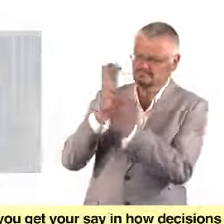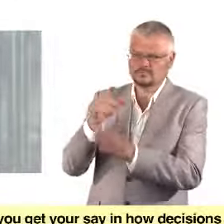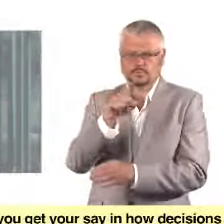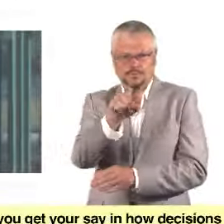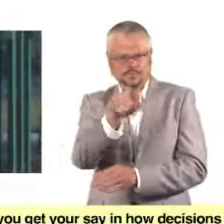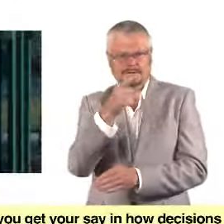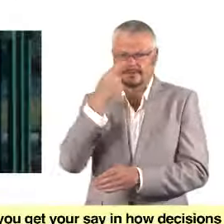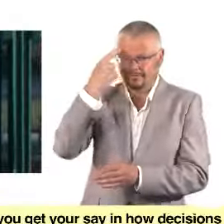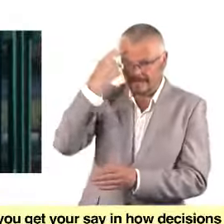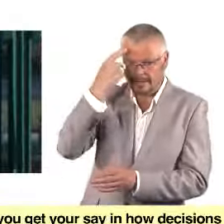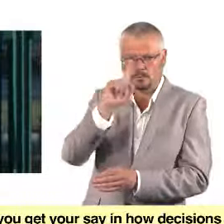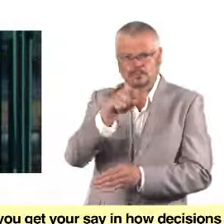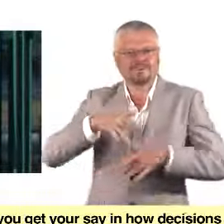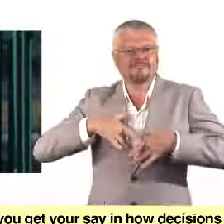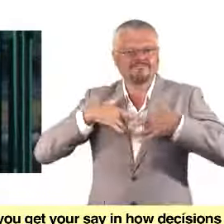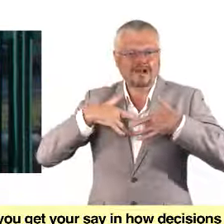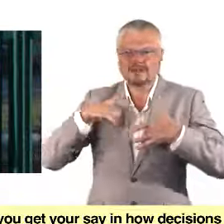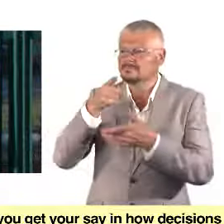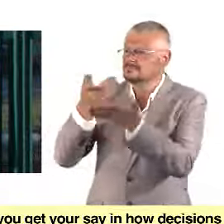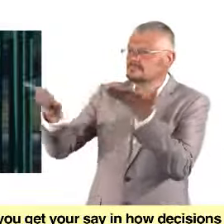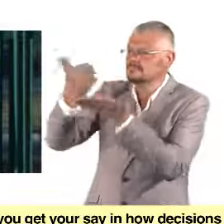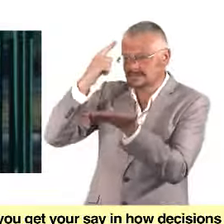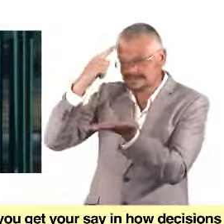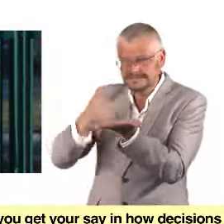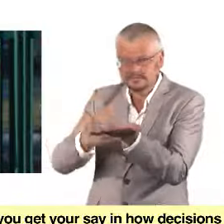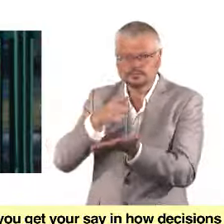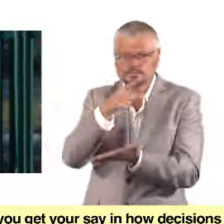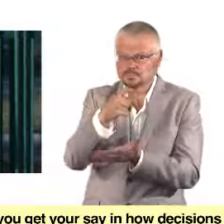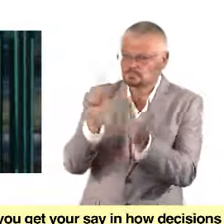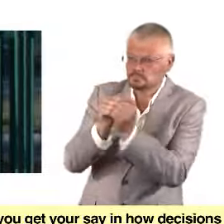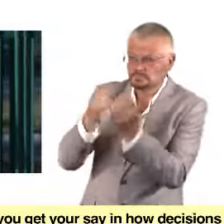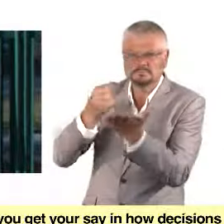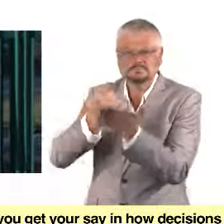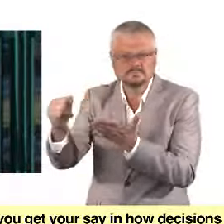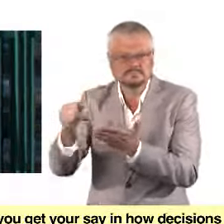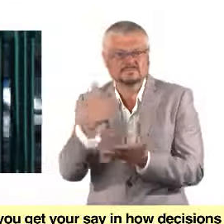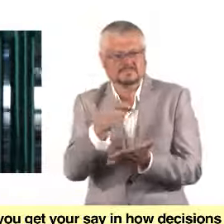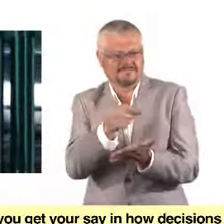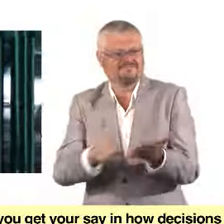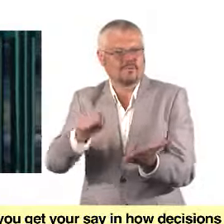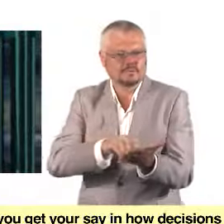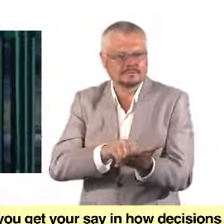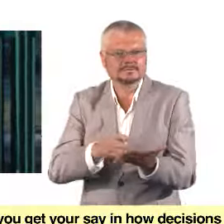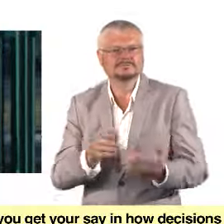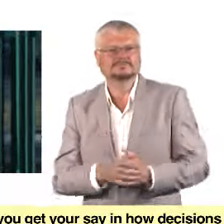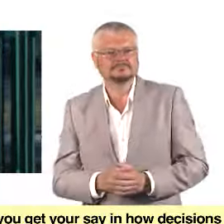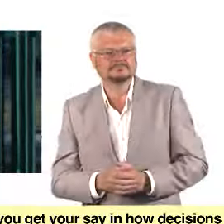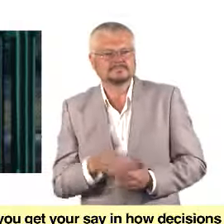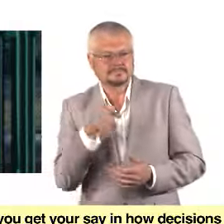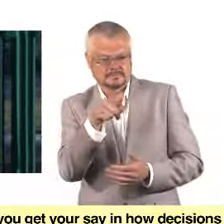Being able to vote means that you get your say in how decisions are made in the East Riding, nationally and within Europe.